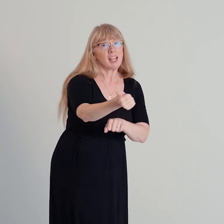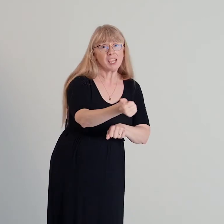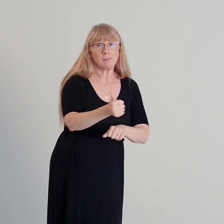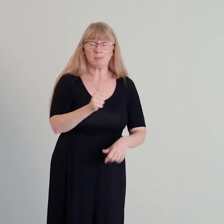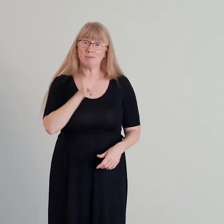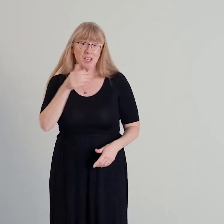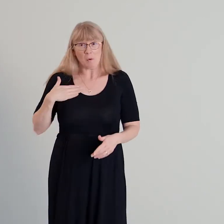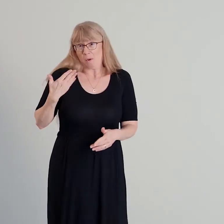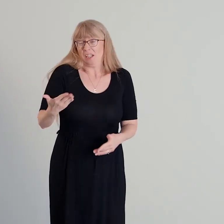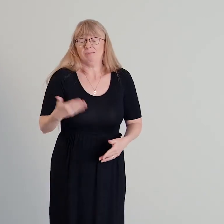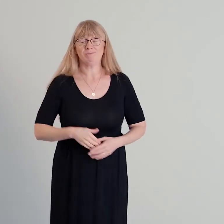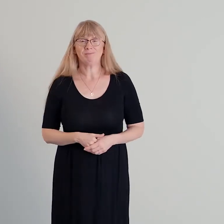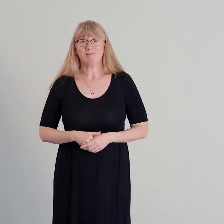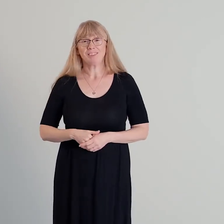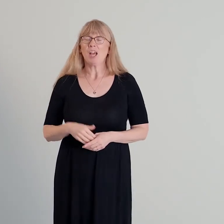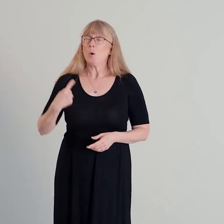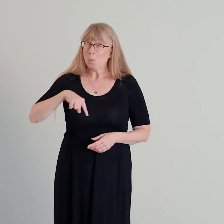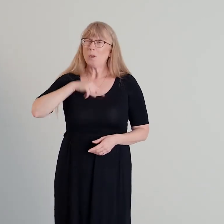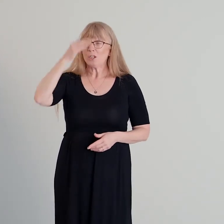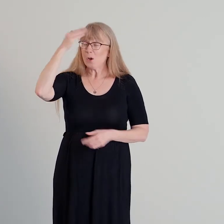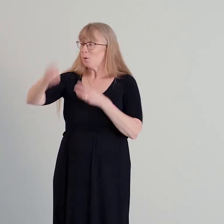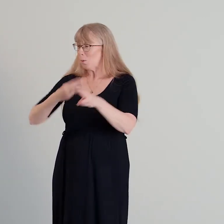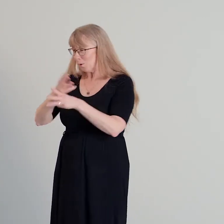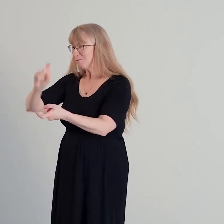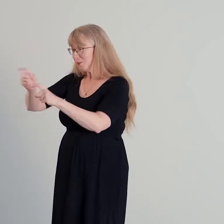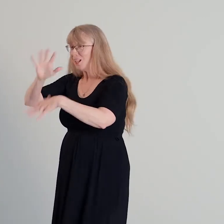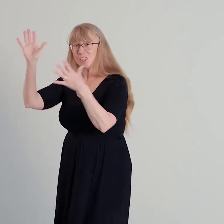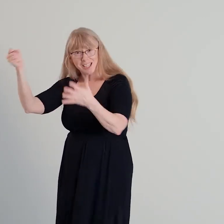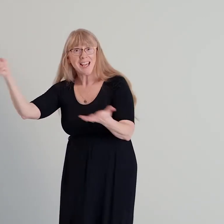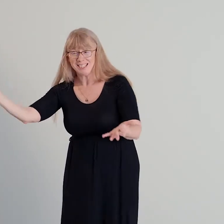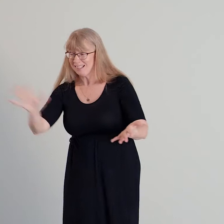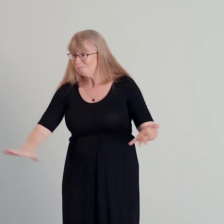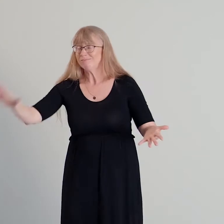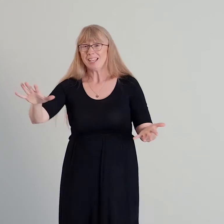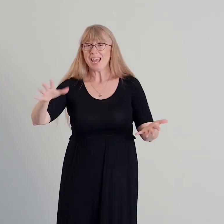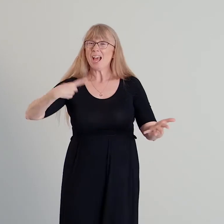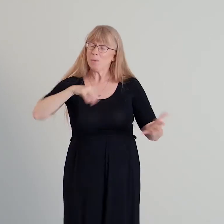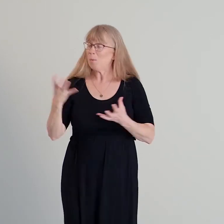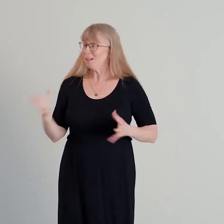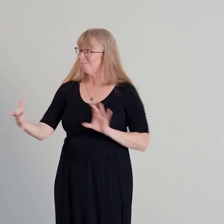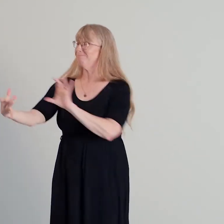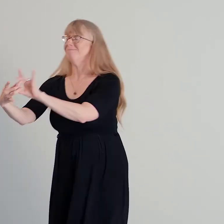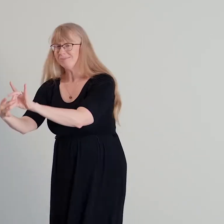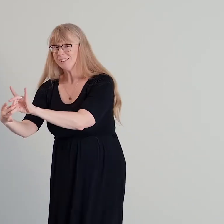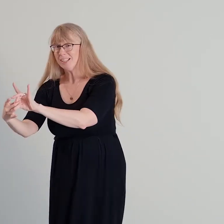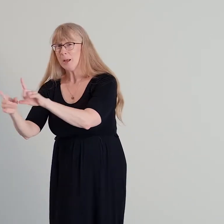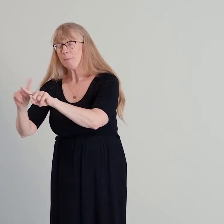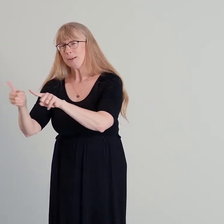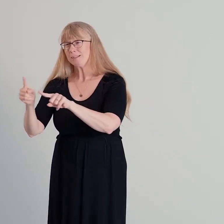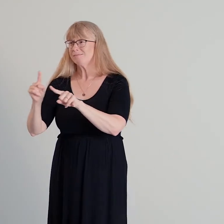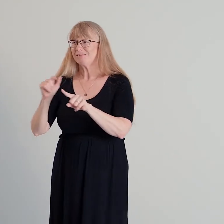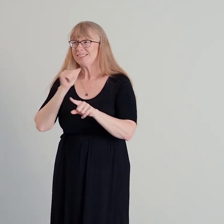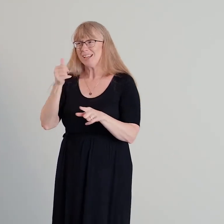not willing to change. Even though we know that the world around us is changing, sometimes we want to be on it. And you hear the cycle,